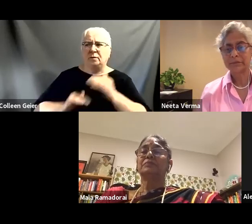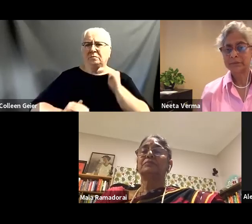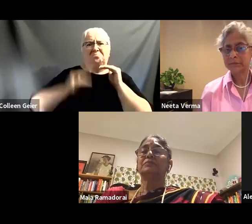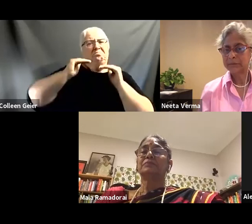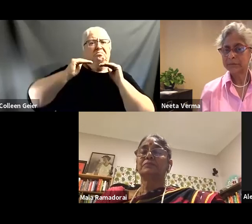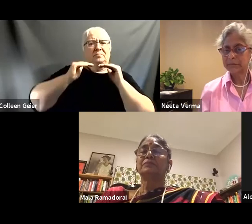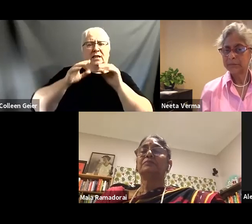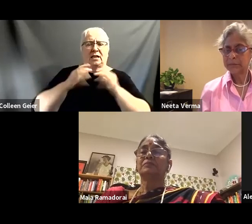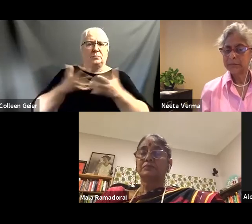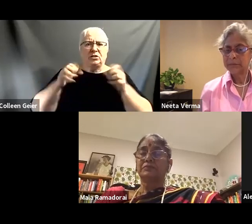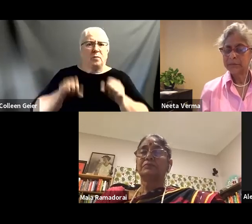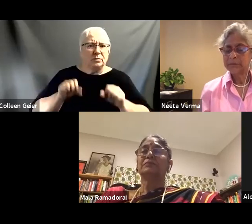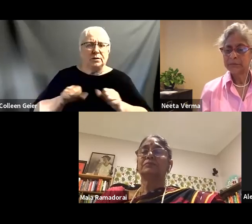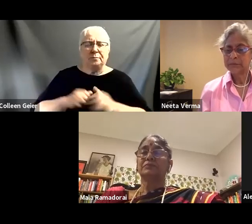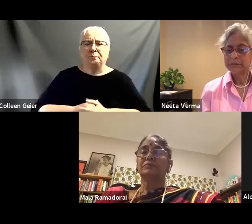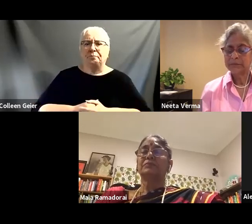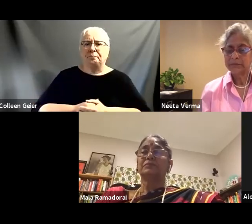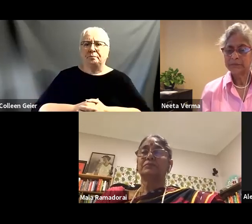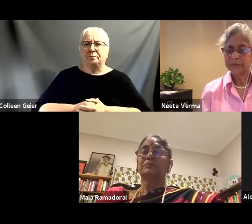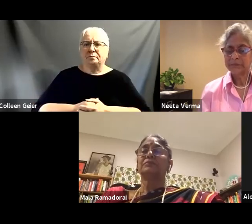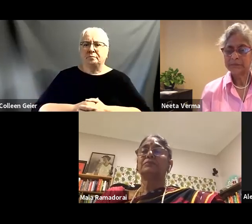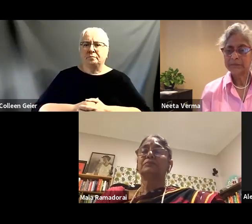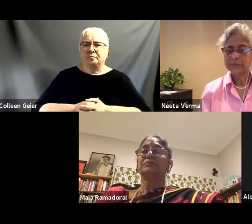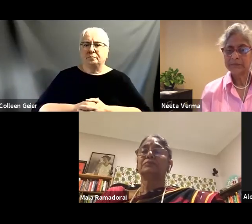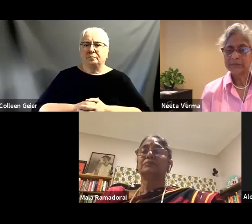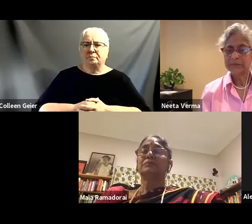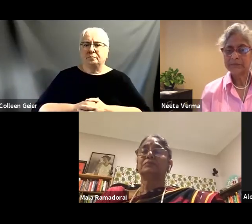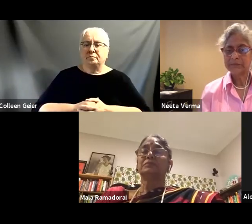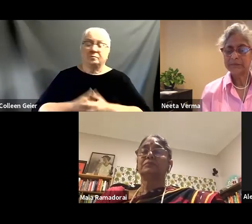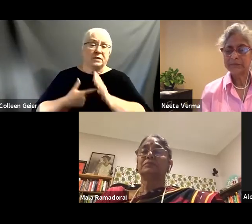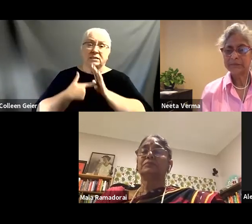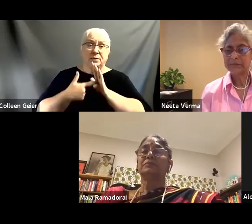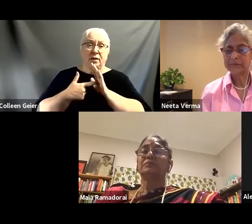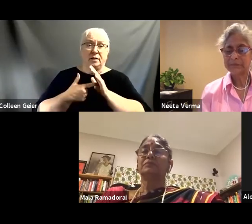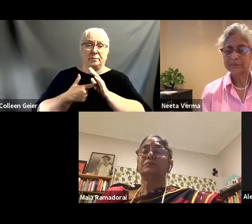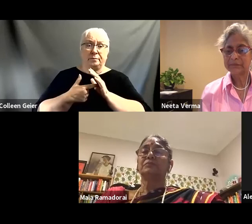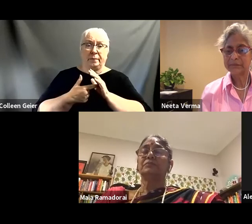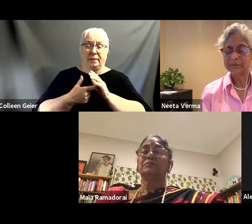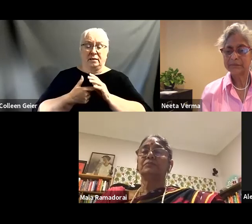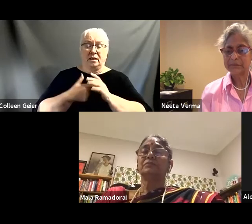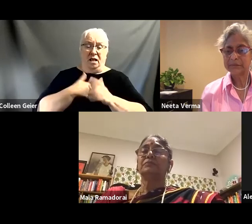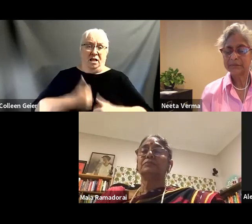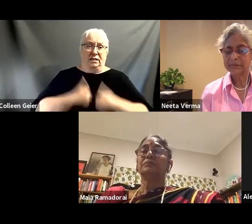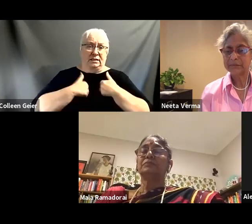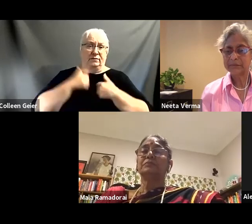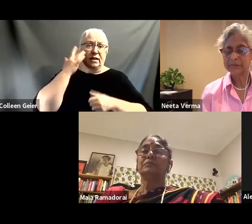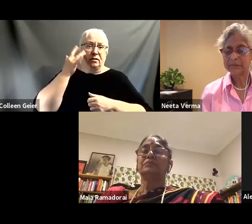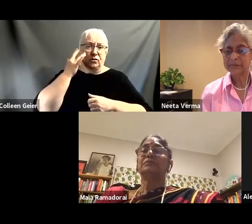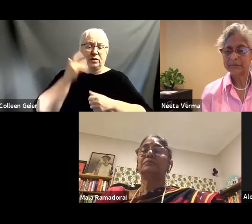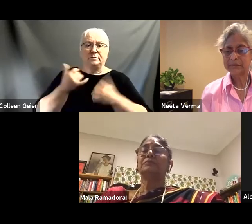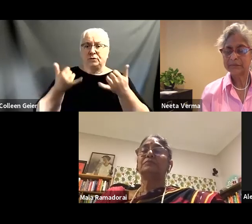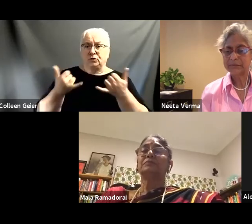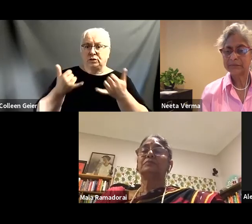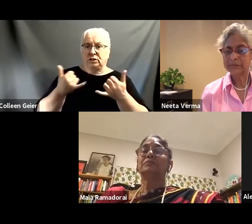as possible. If you look at it, for example, in my state of California, we are allowed currently to